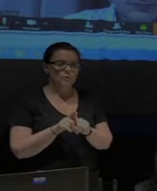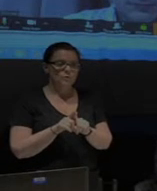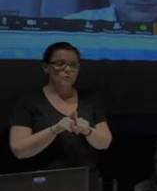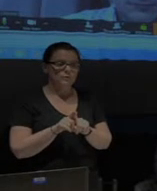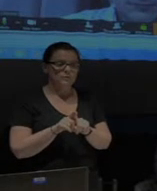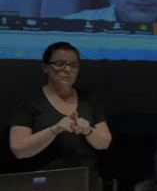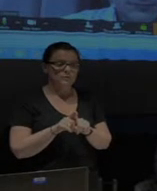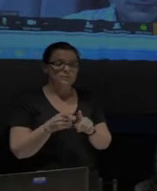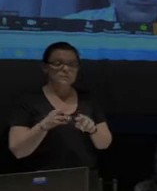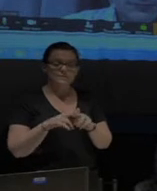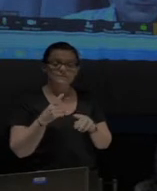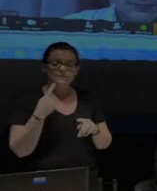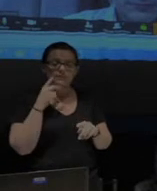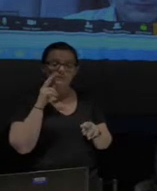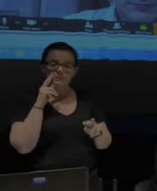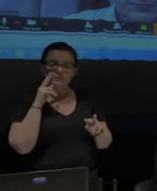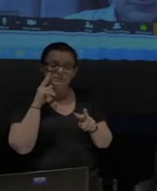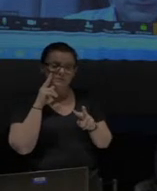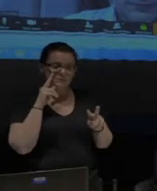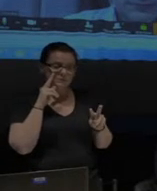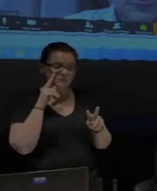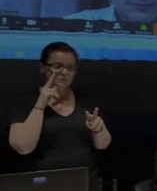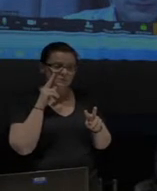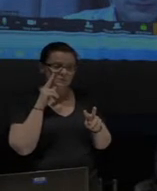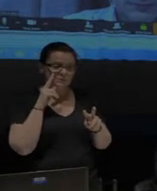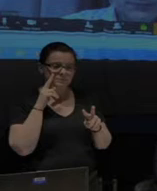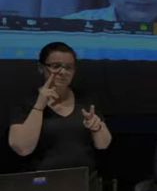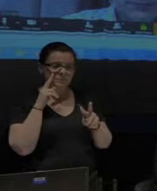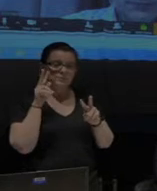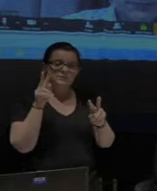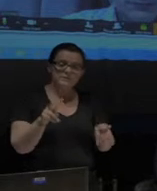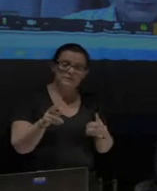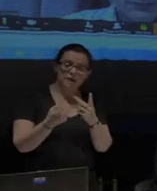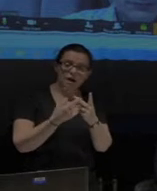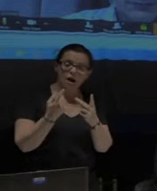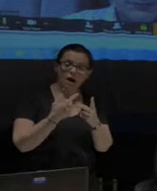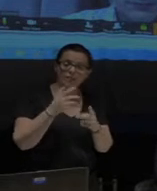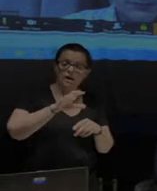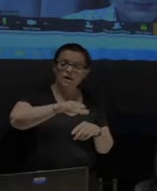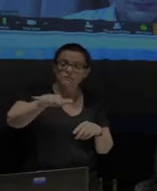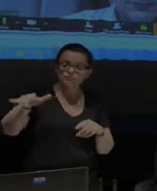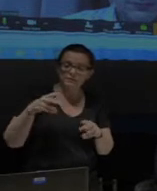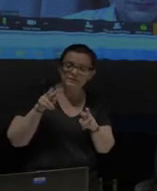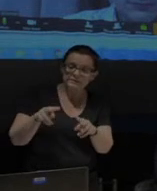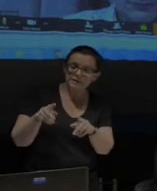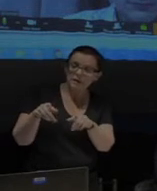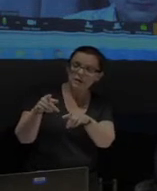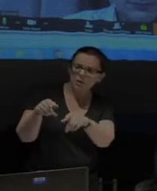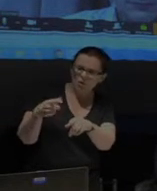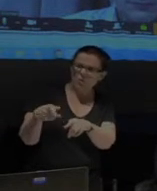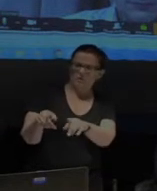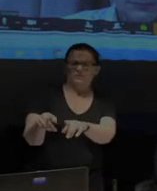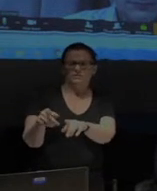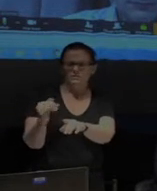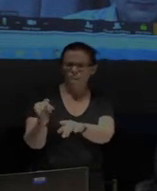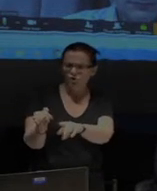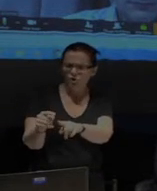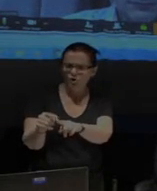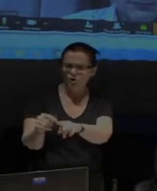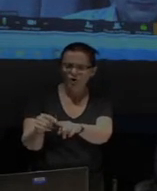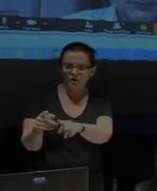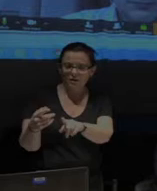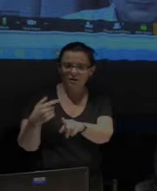make observations about something wrong in somebody else's country, the fingers point right back at them and say, but look at what you're doing